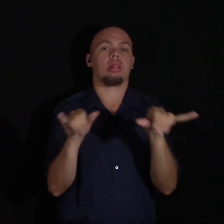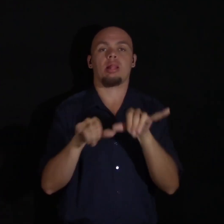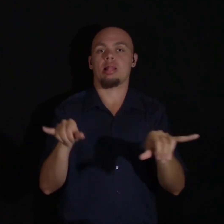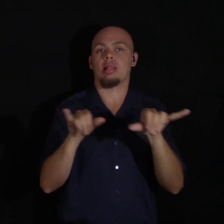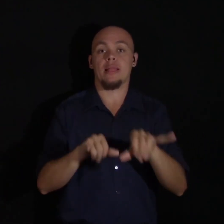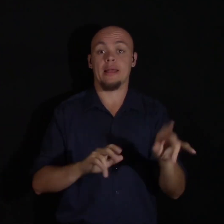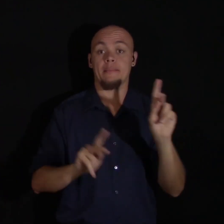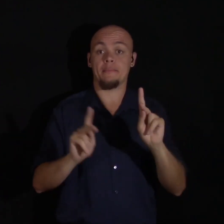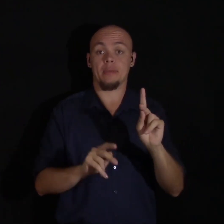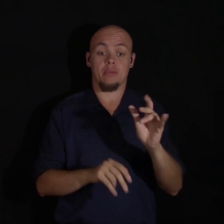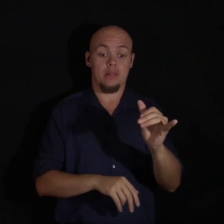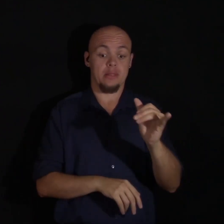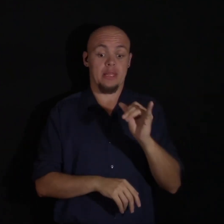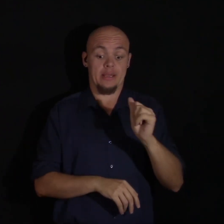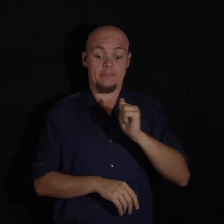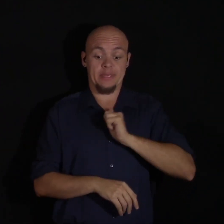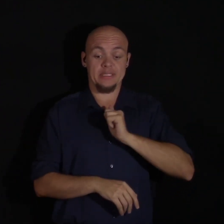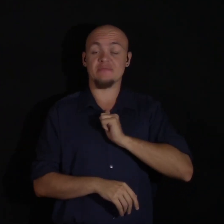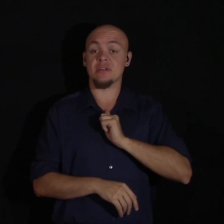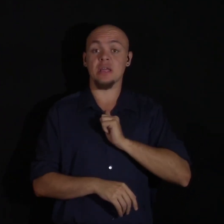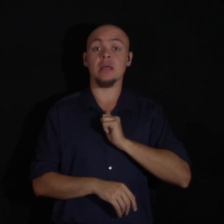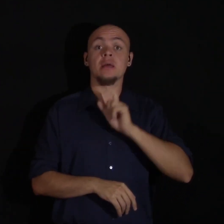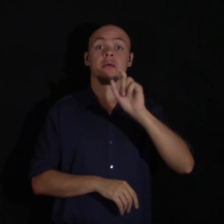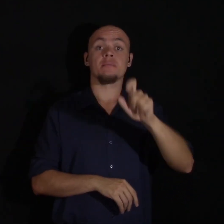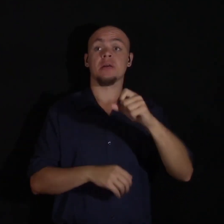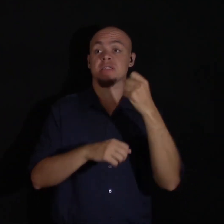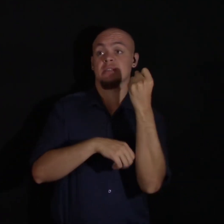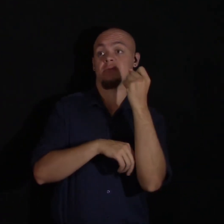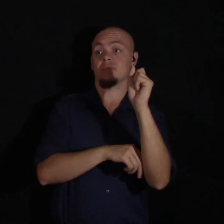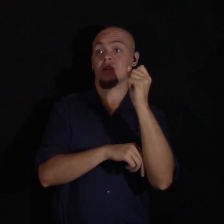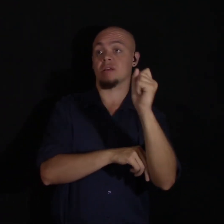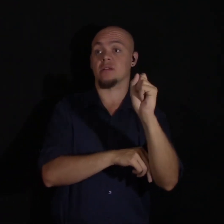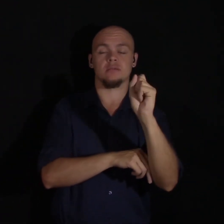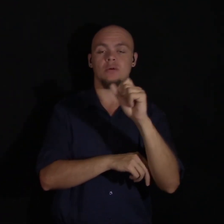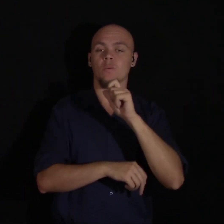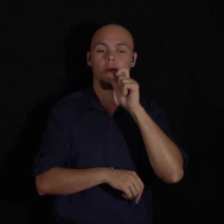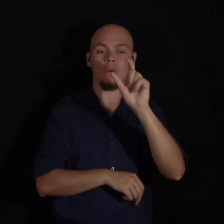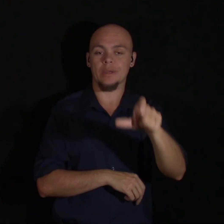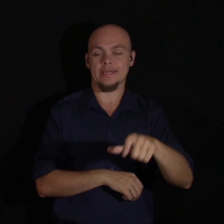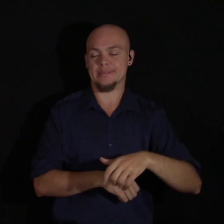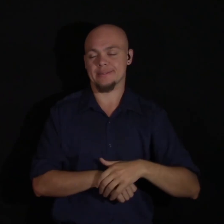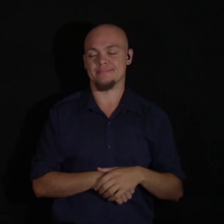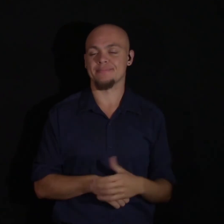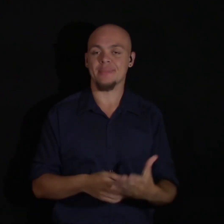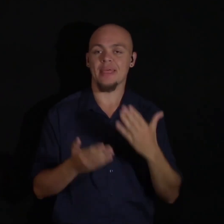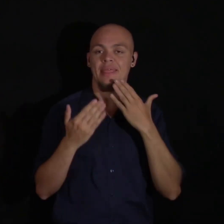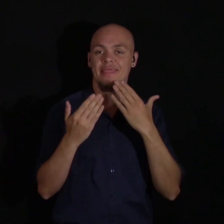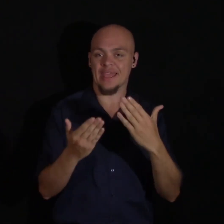people like me will no longer have to fight for LGBTI rights. Thank you.